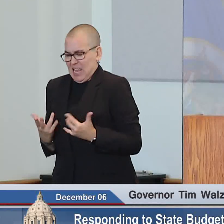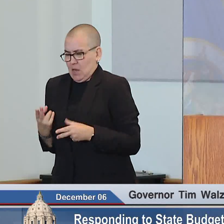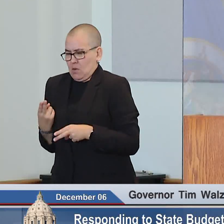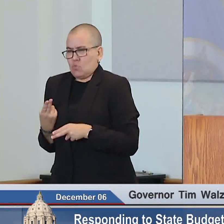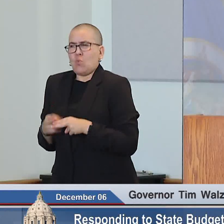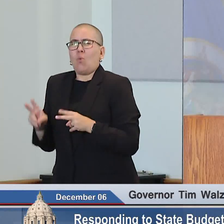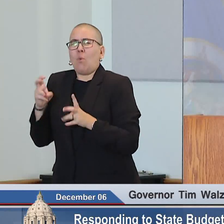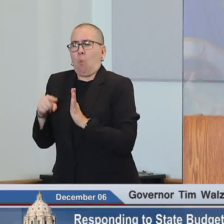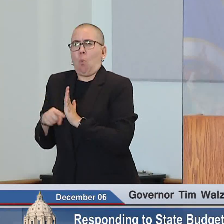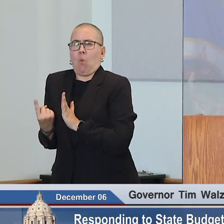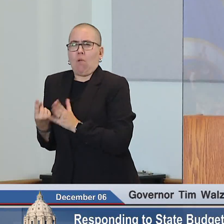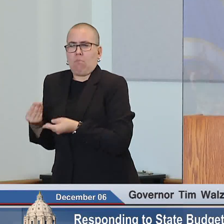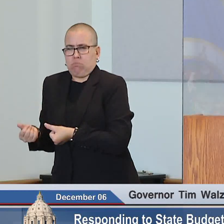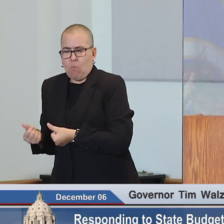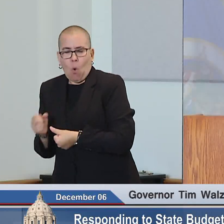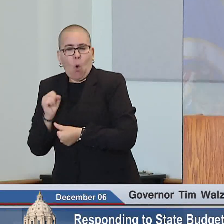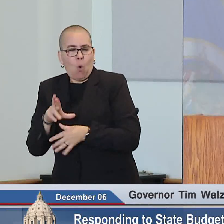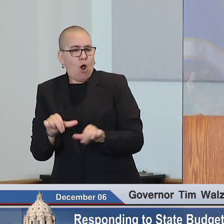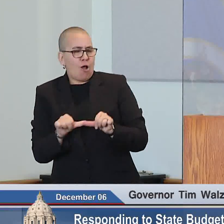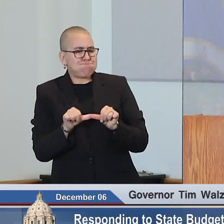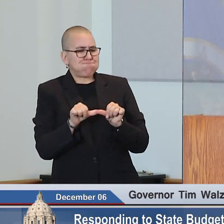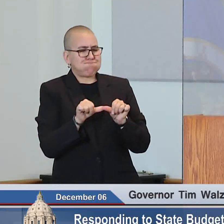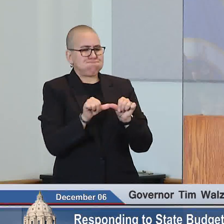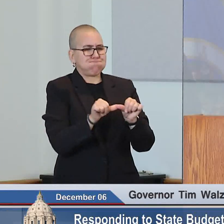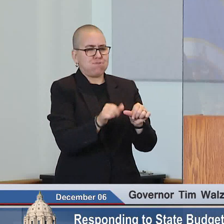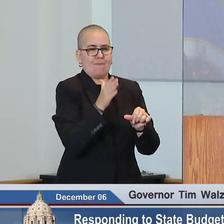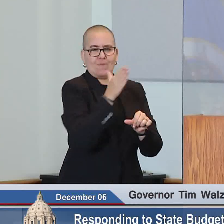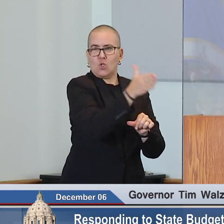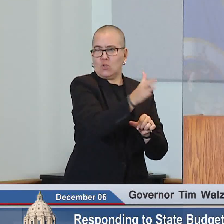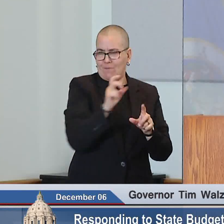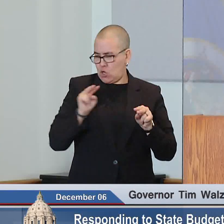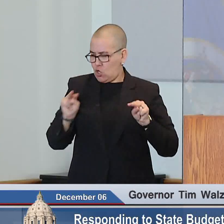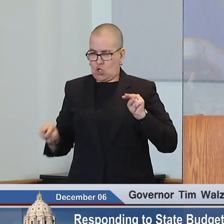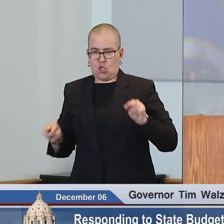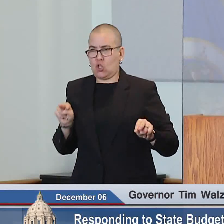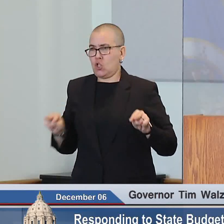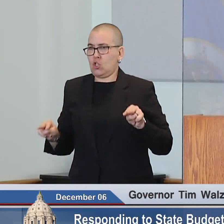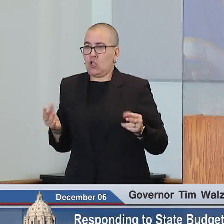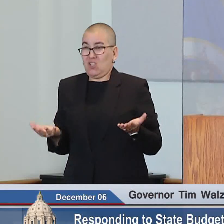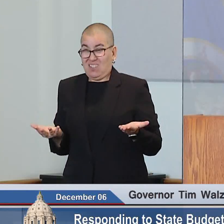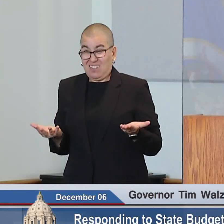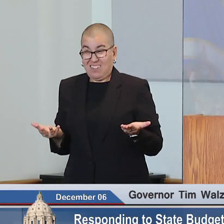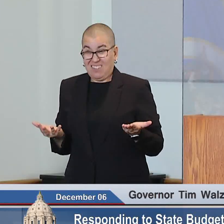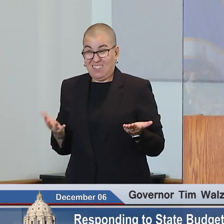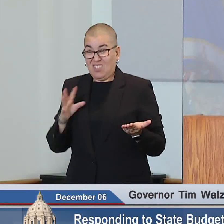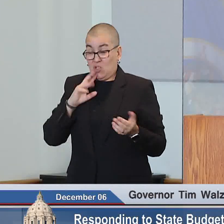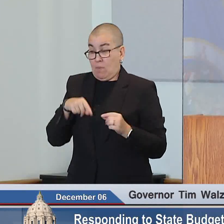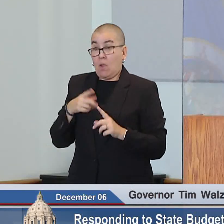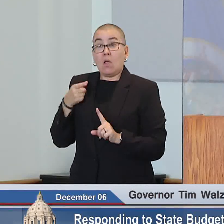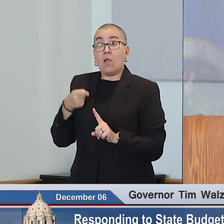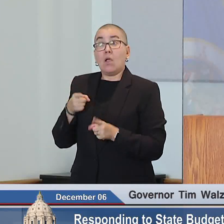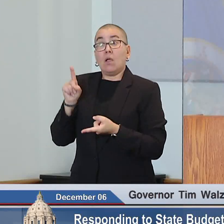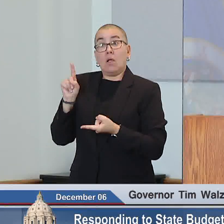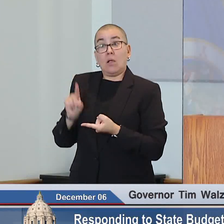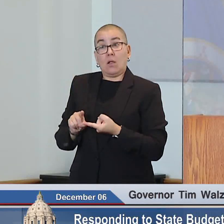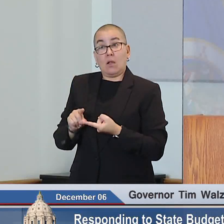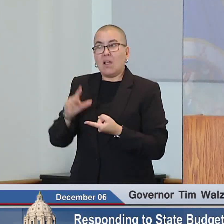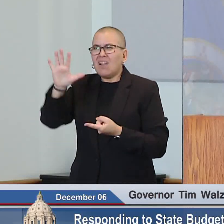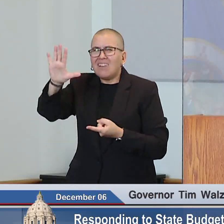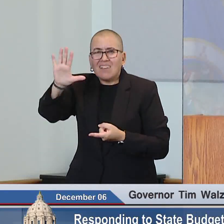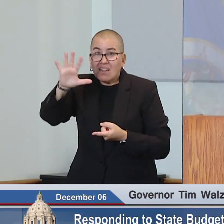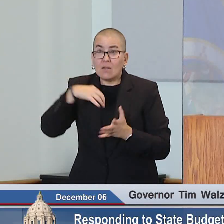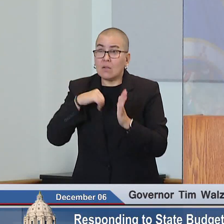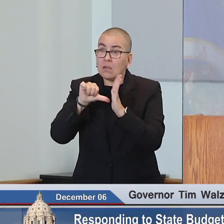commitments, and how do we make sure that when we're talking about some of those reductions in costs, and I just want to be very clear, I am going to advocate for some